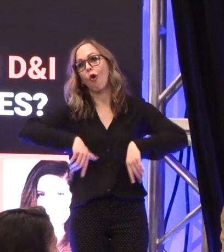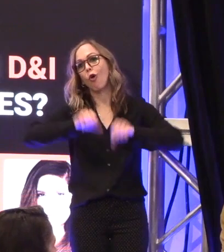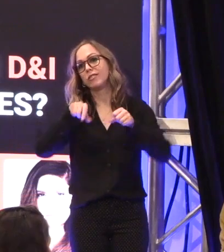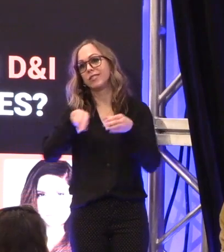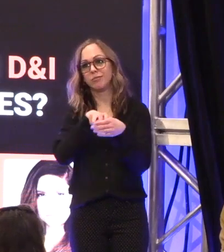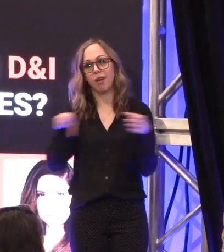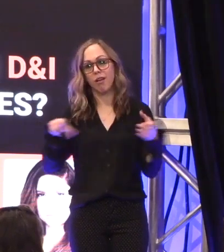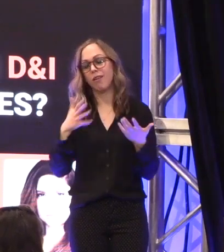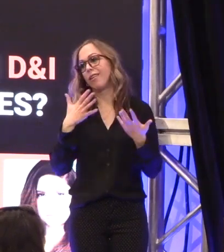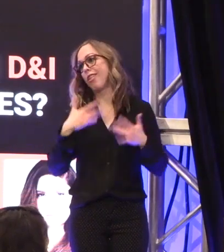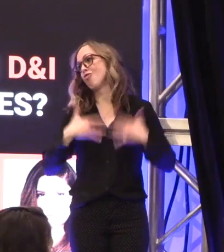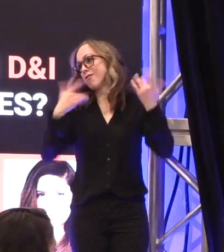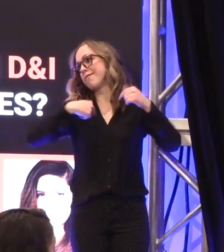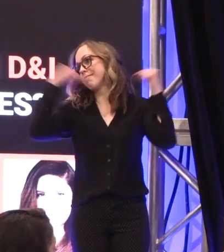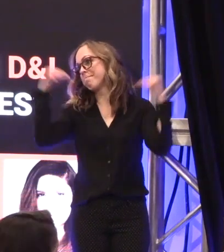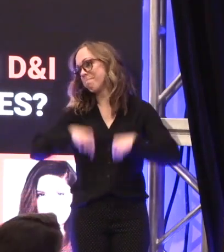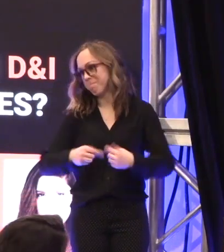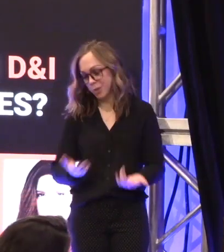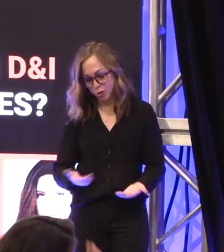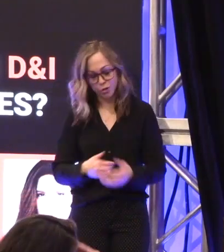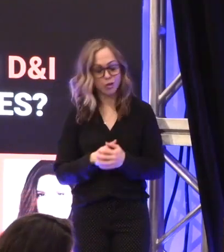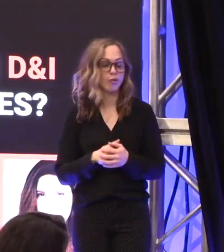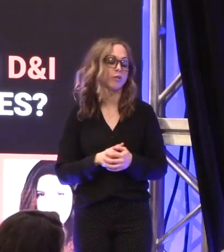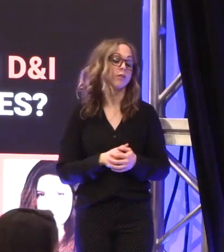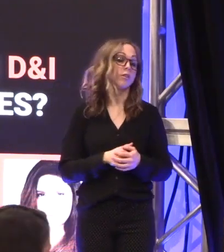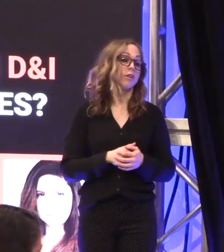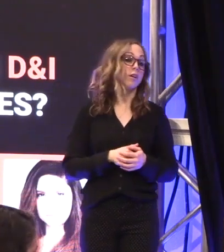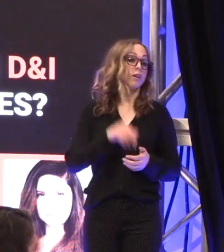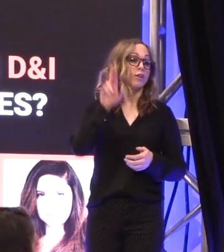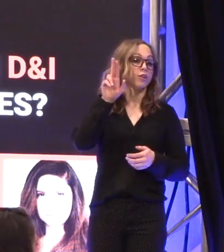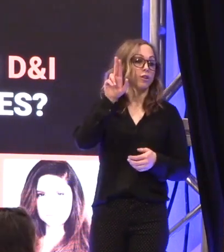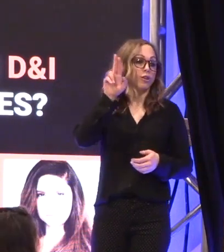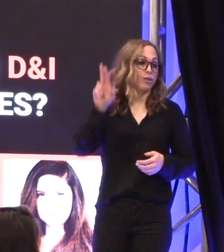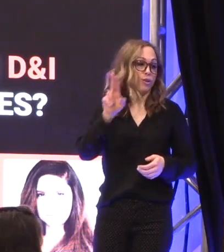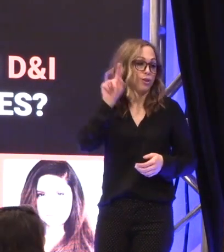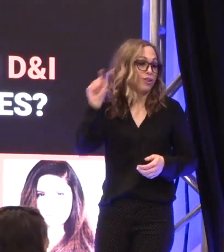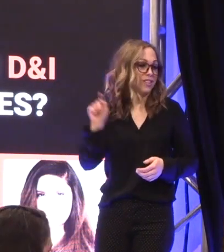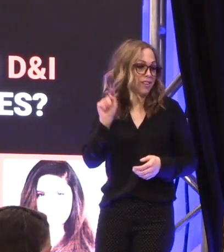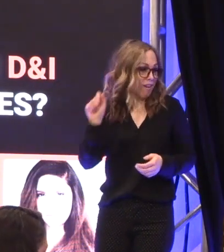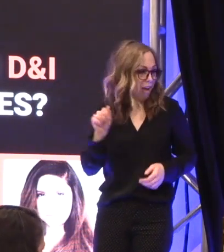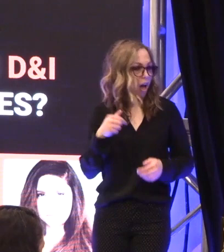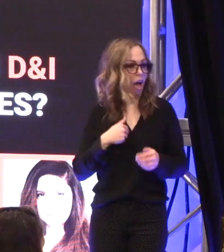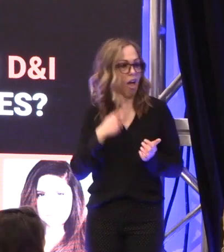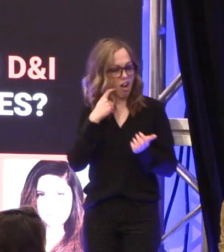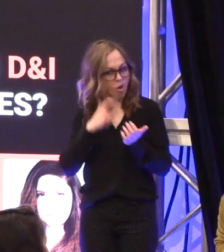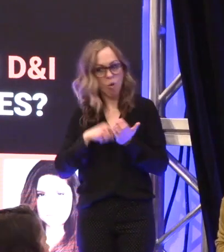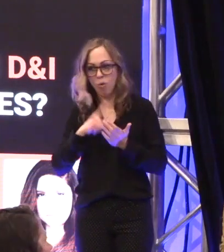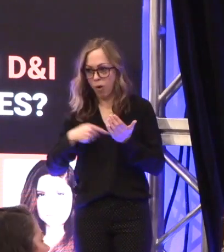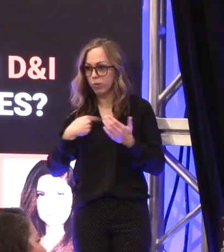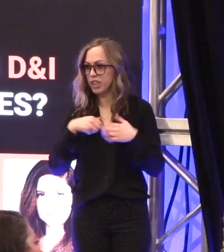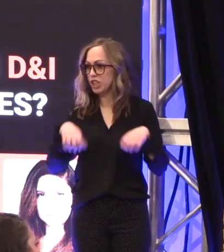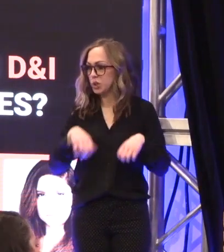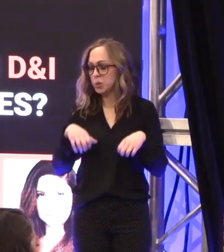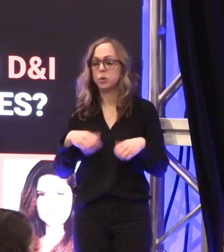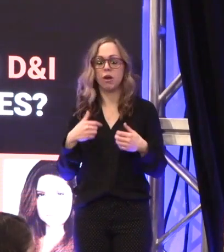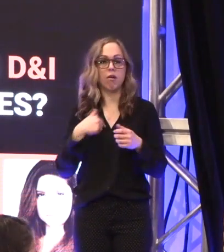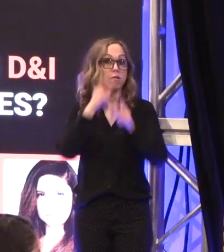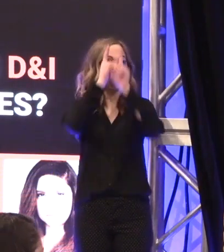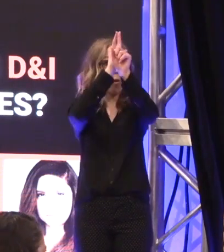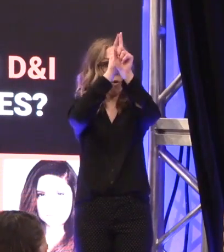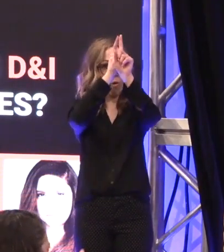here. You know, I look at UTA and I see the work that we're doing, and we've always strived to